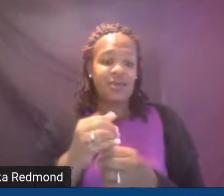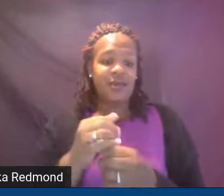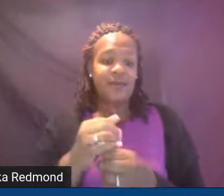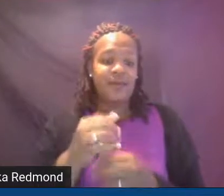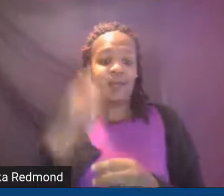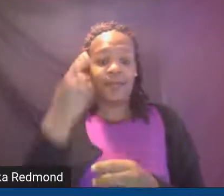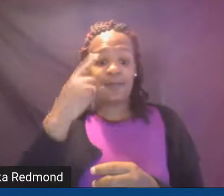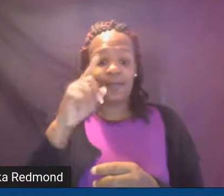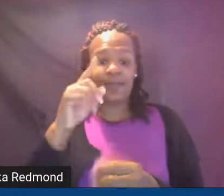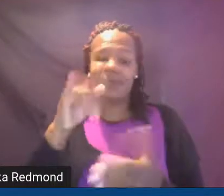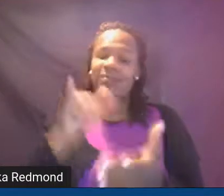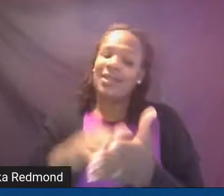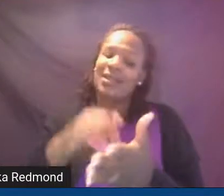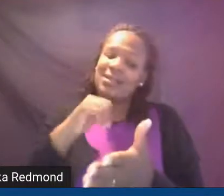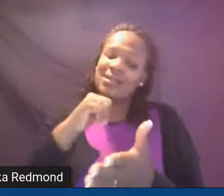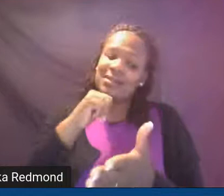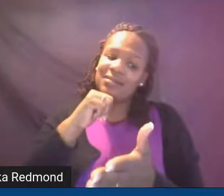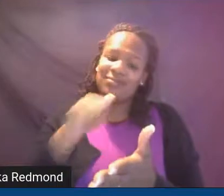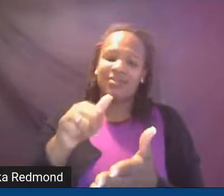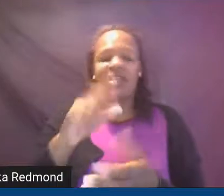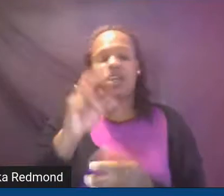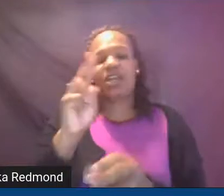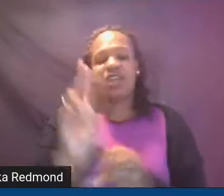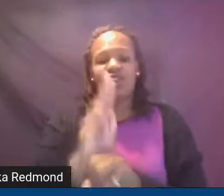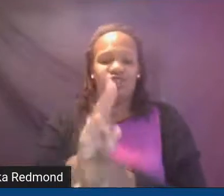certainly overlooked. And so